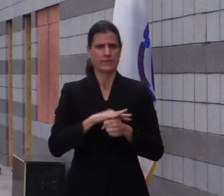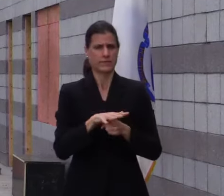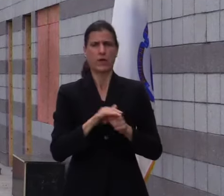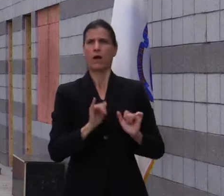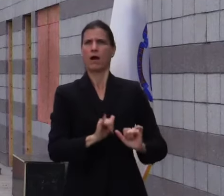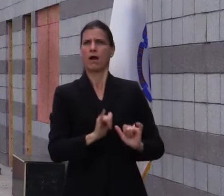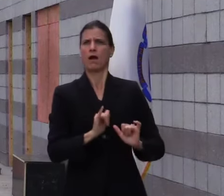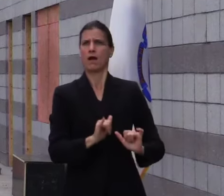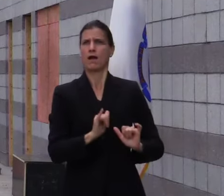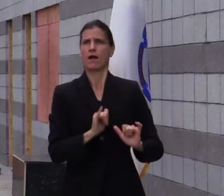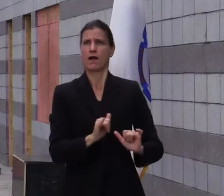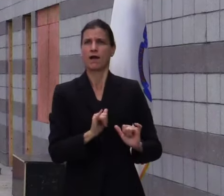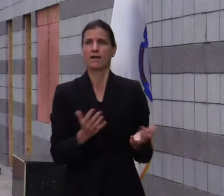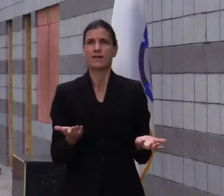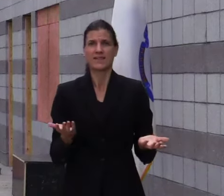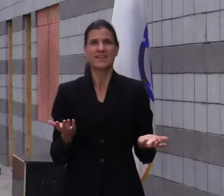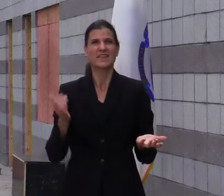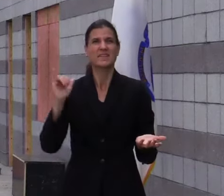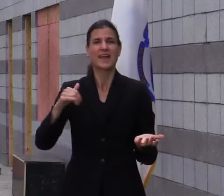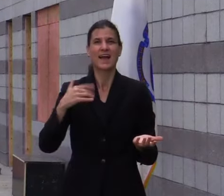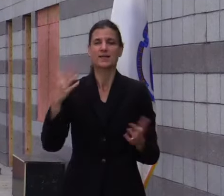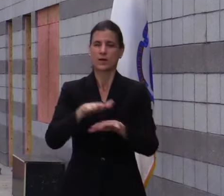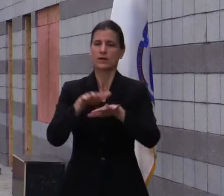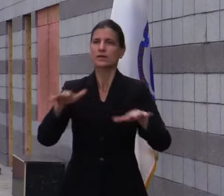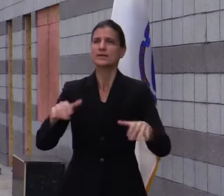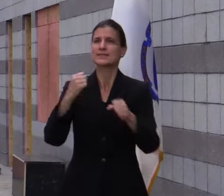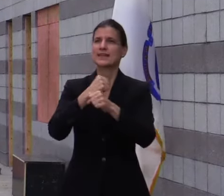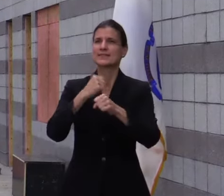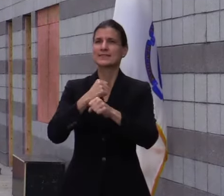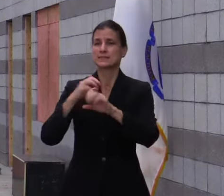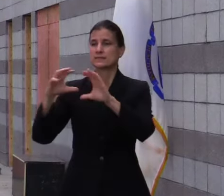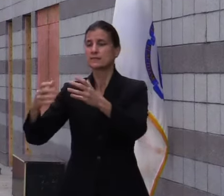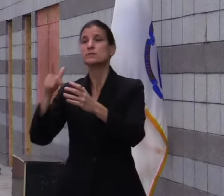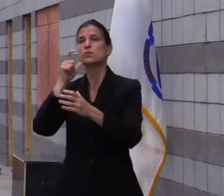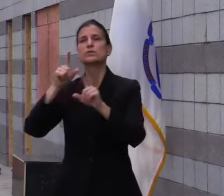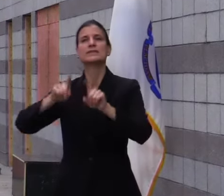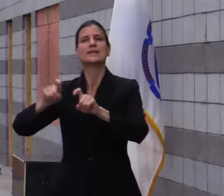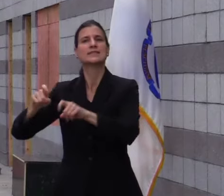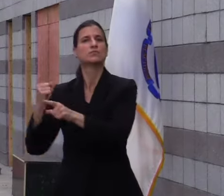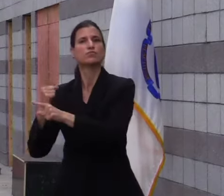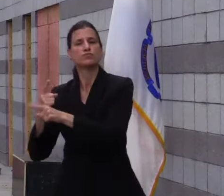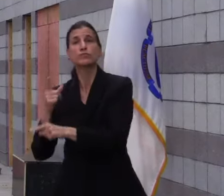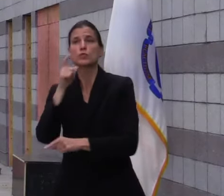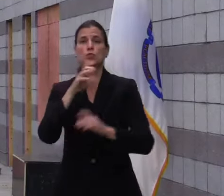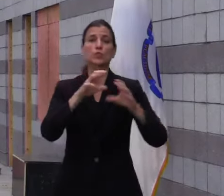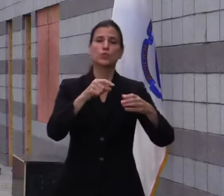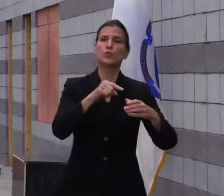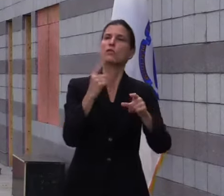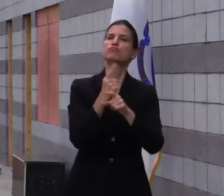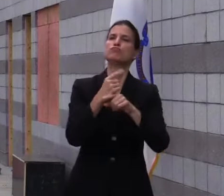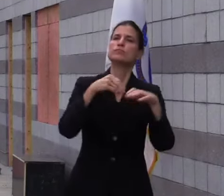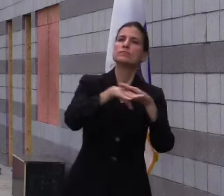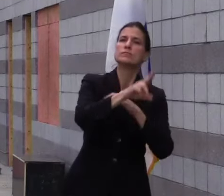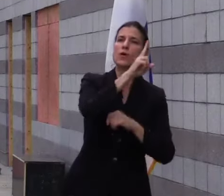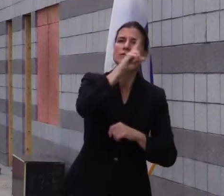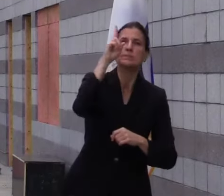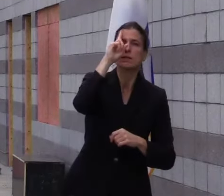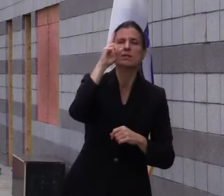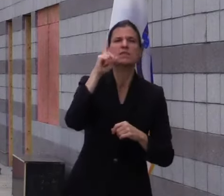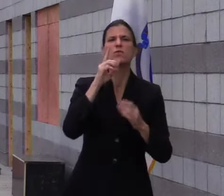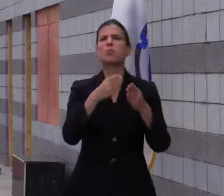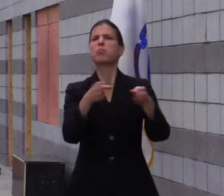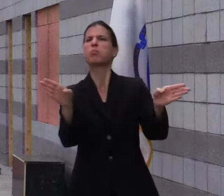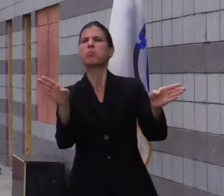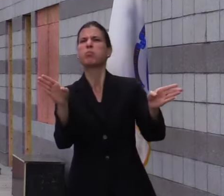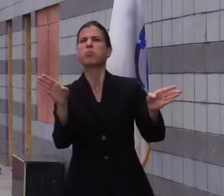managing COVID activity generally. And with respect to ventilators, I think we're in really good shape on that. I really